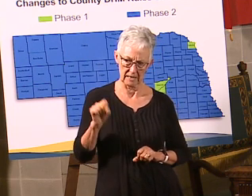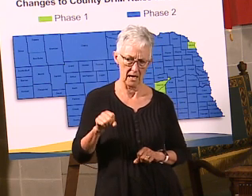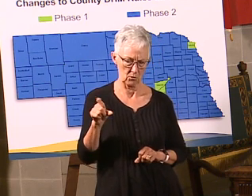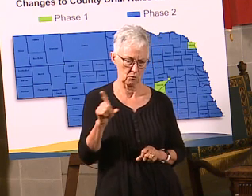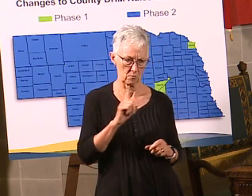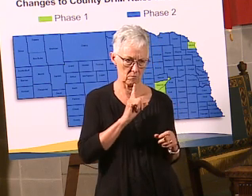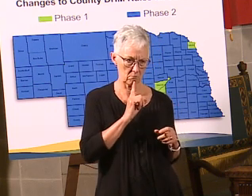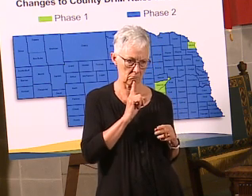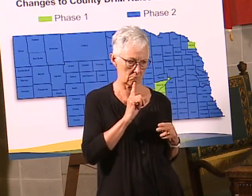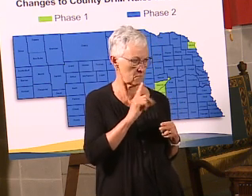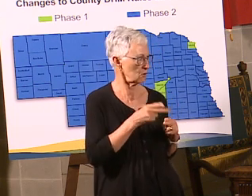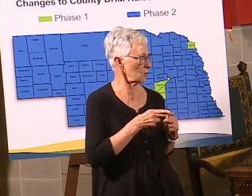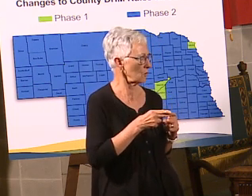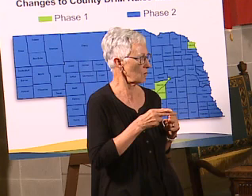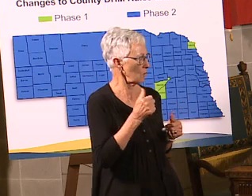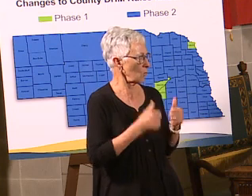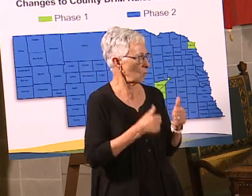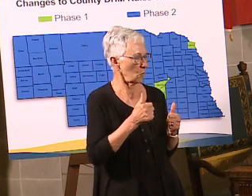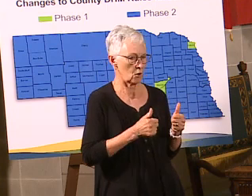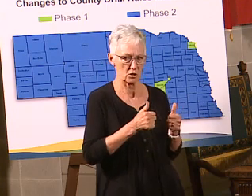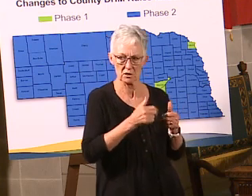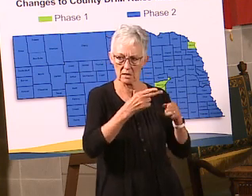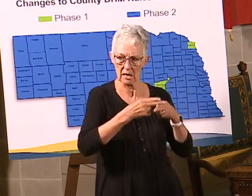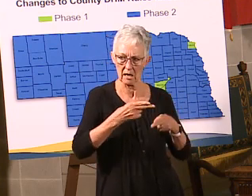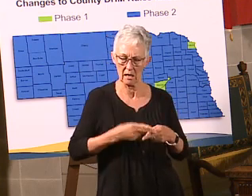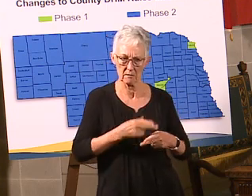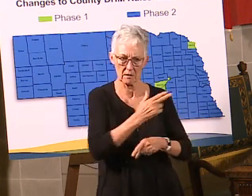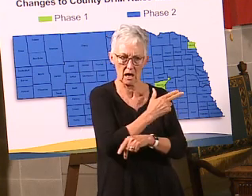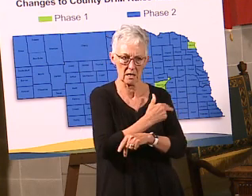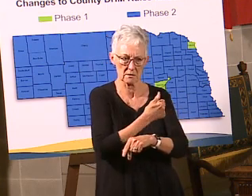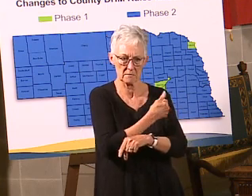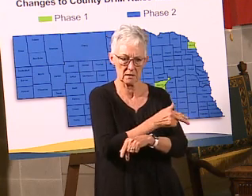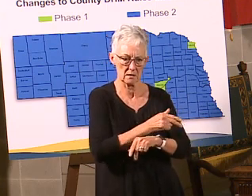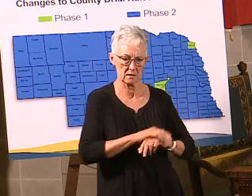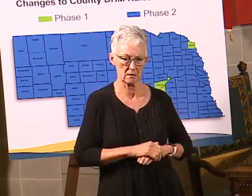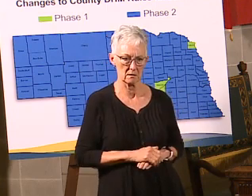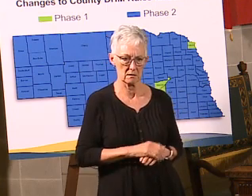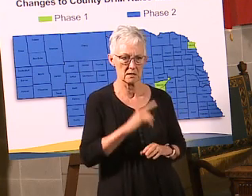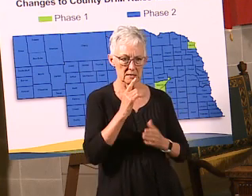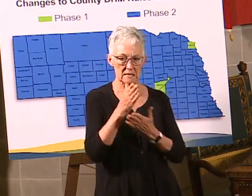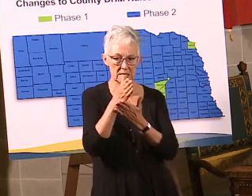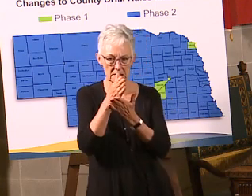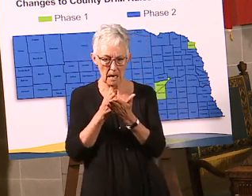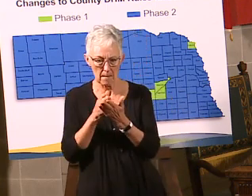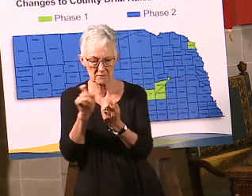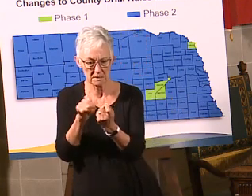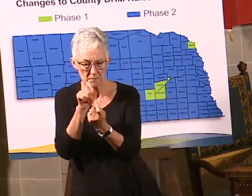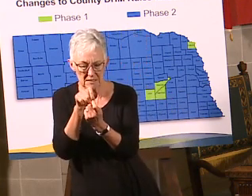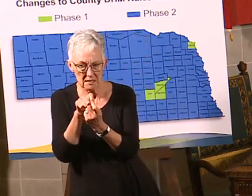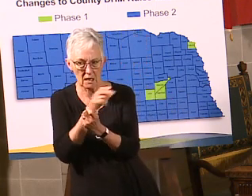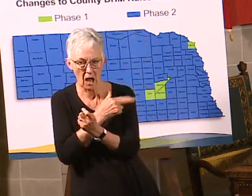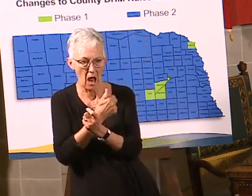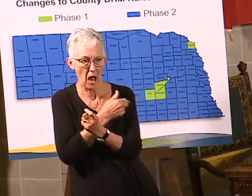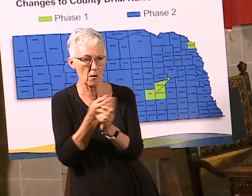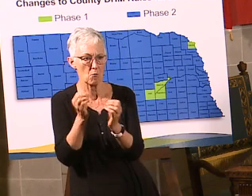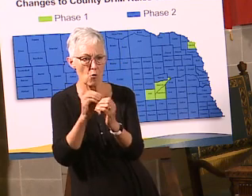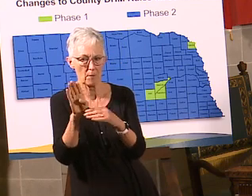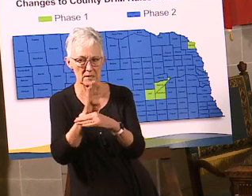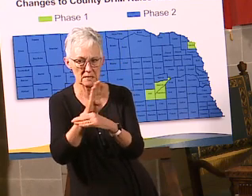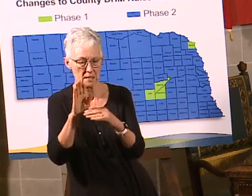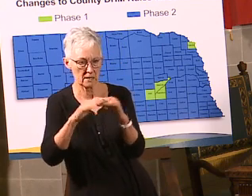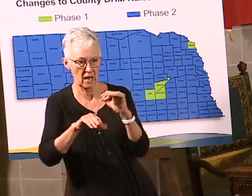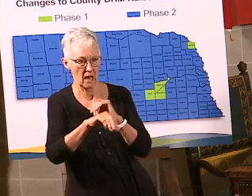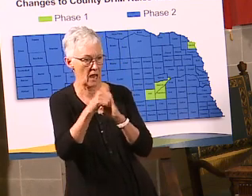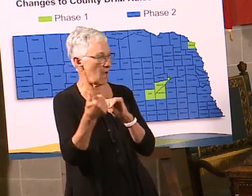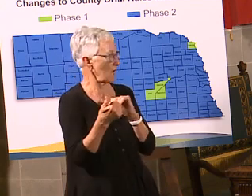they are? I do know that there are certain hospitals that are a little bit busier than others, like, say, for instance, University of Nebraska.